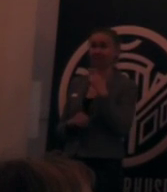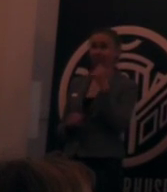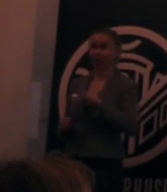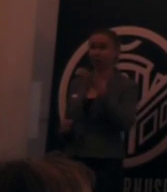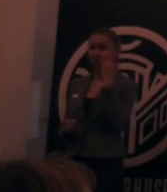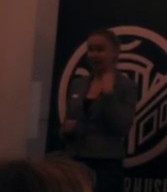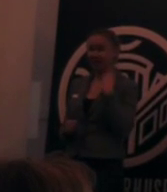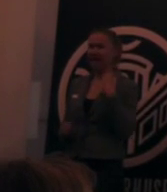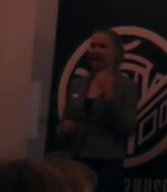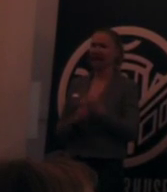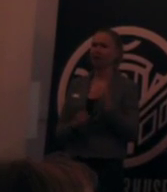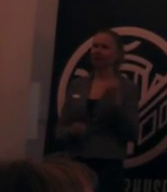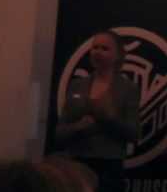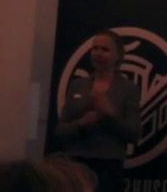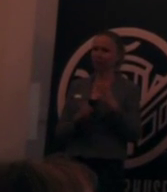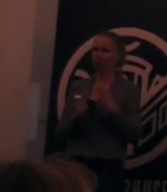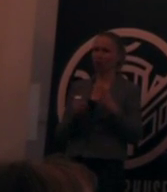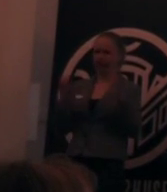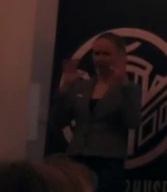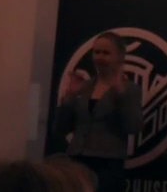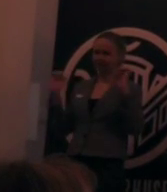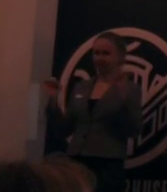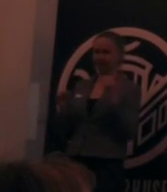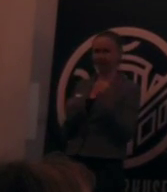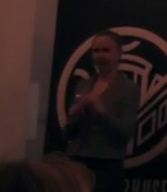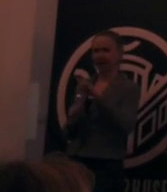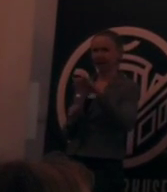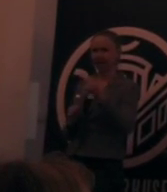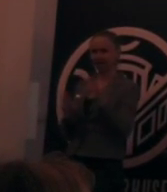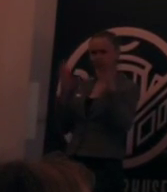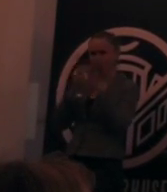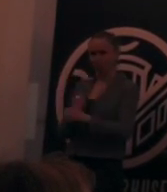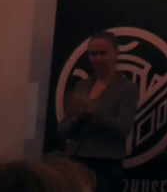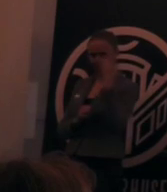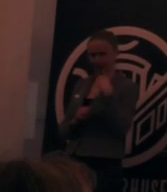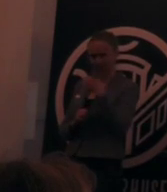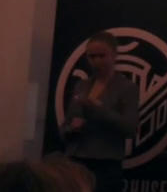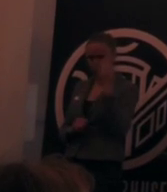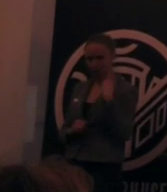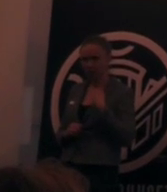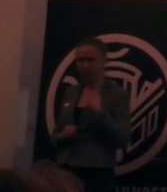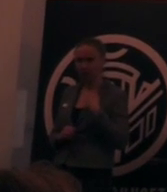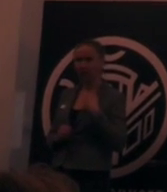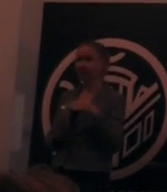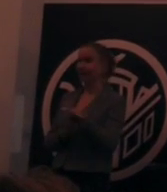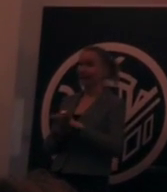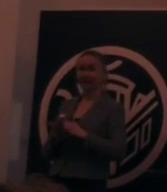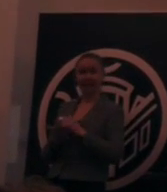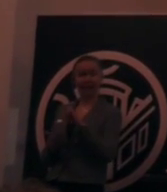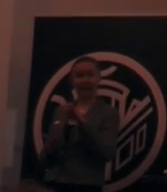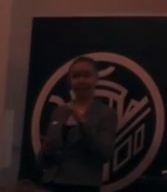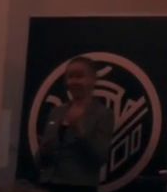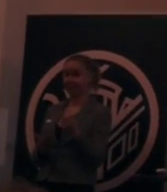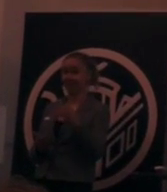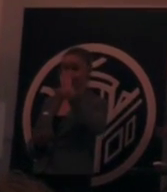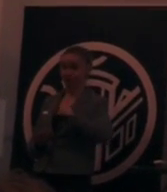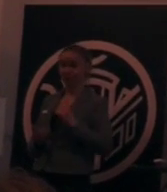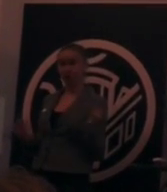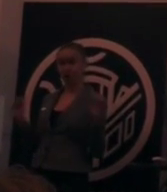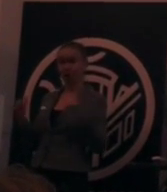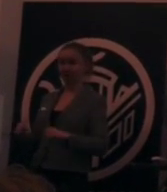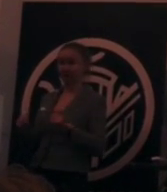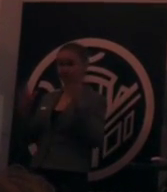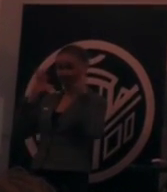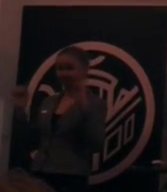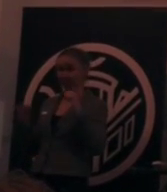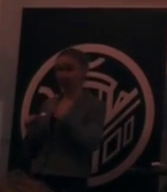did an event at the embassy there. It was an LGBT-focused event. We had no LGBT people at the embassy event. This was just a